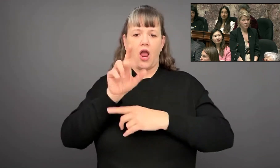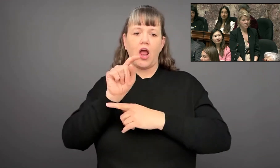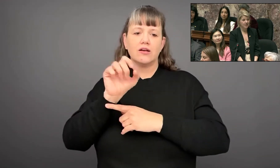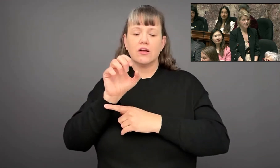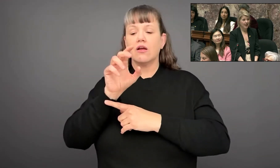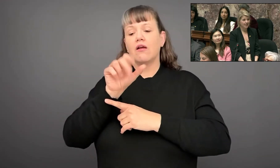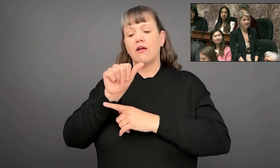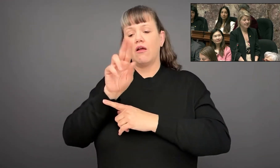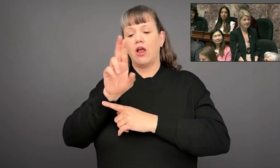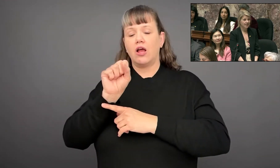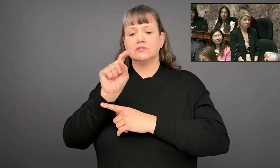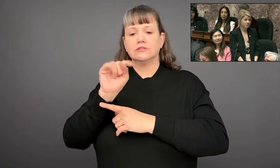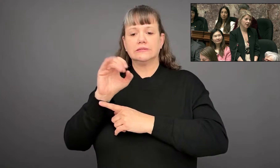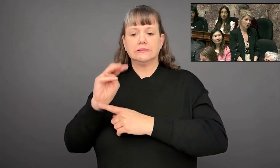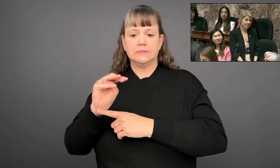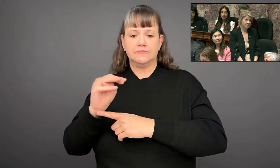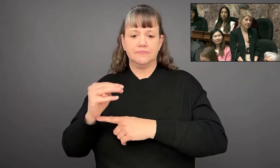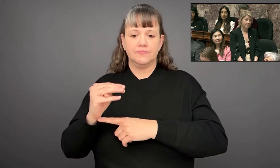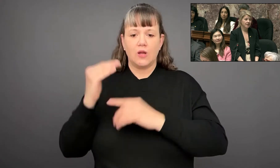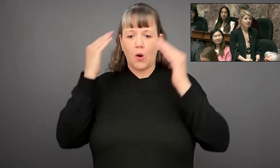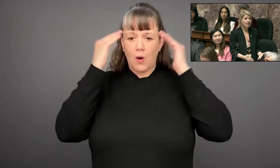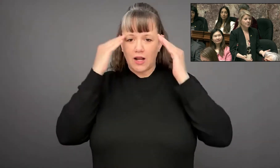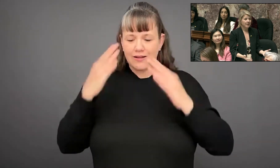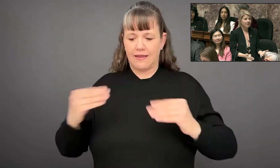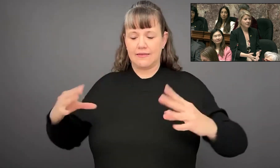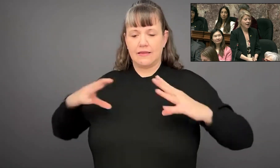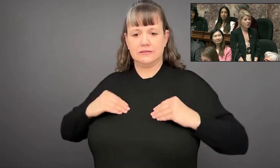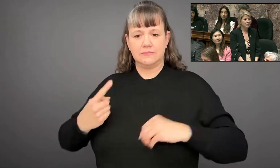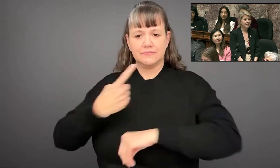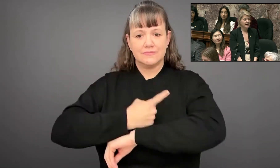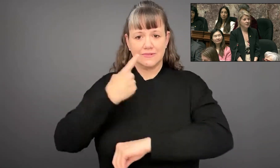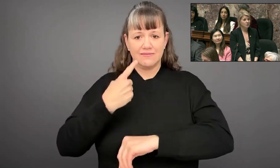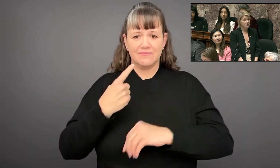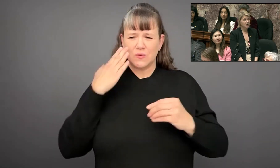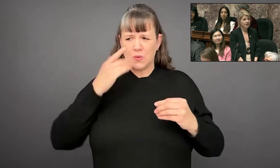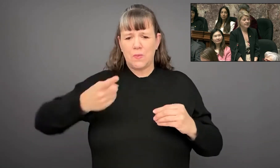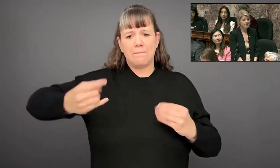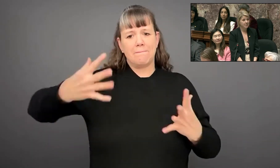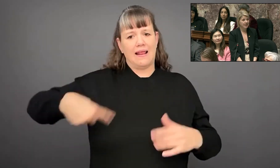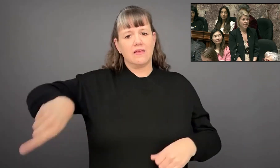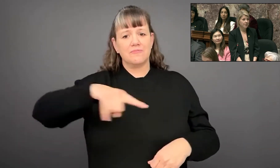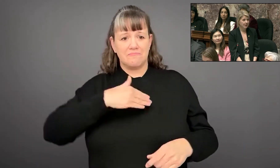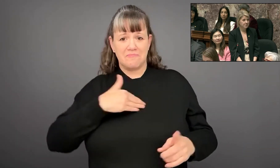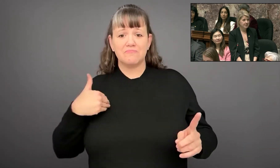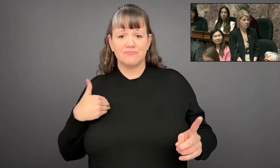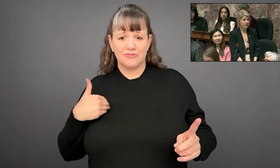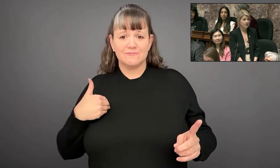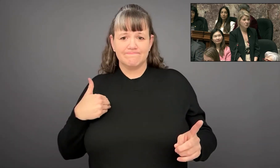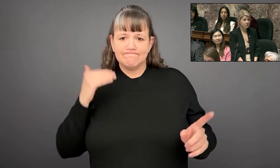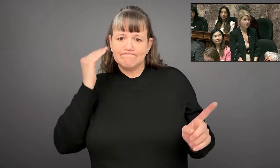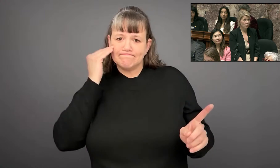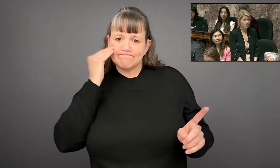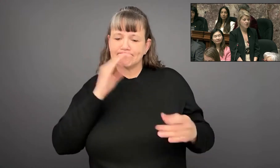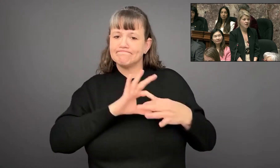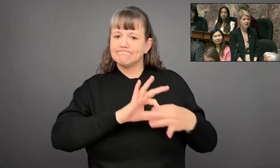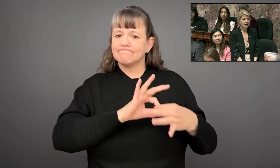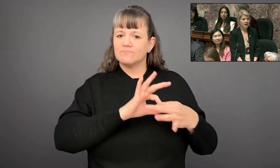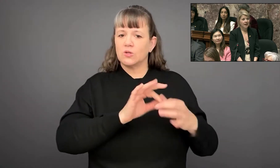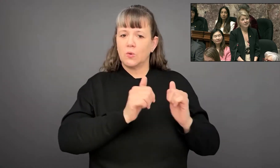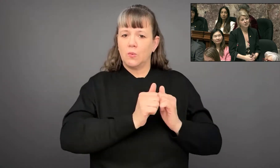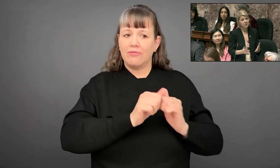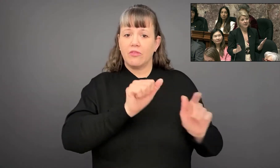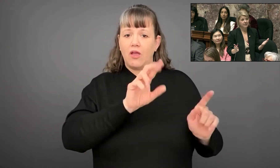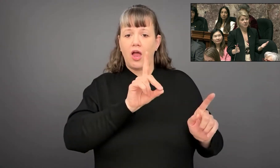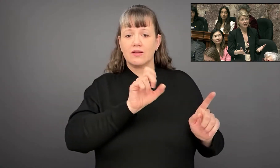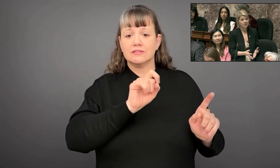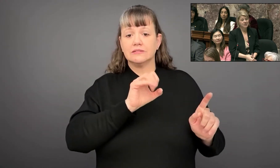House are impacted and touched by autism. My little guy was diagnosed with autism and epilepsy when he was 4.